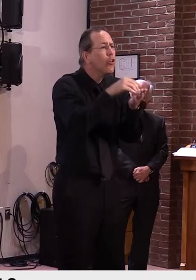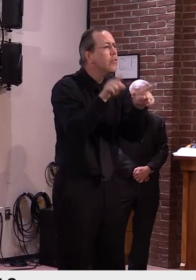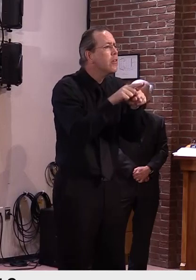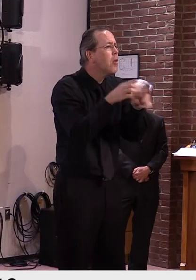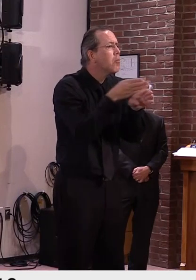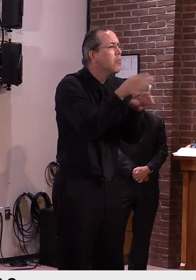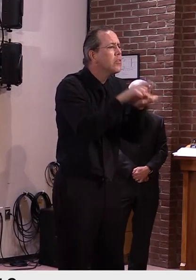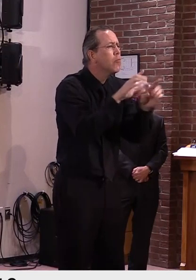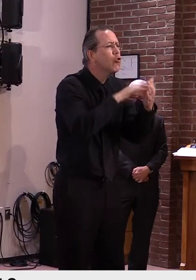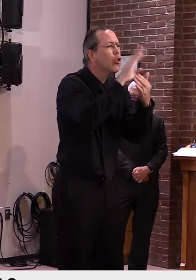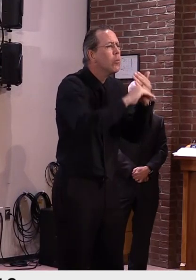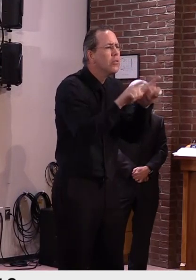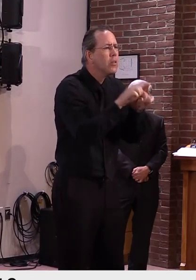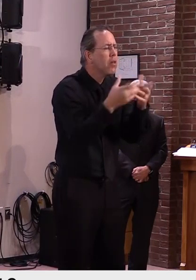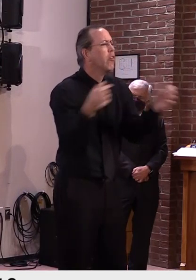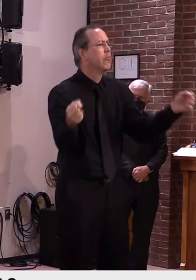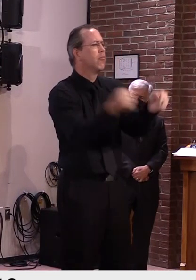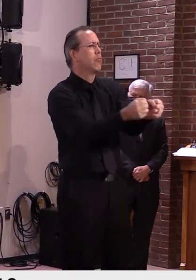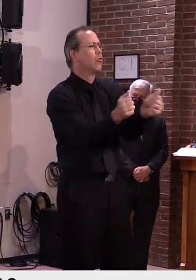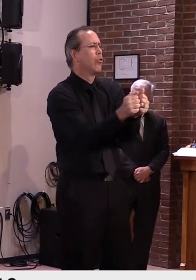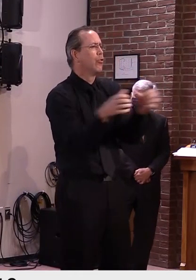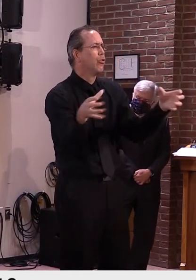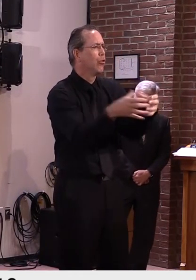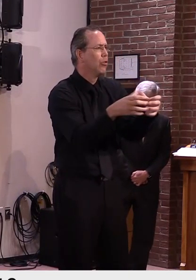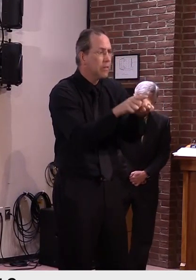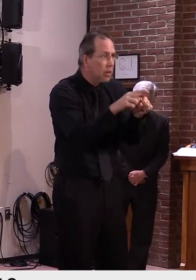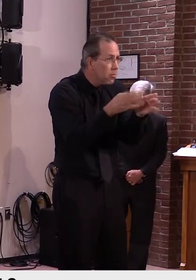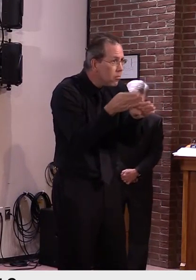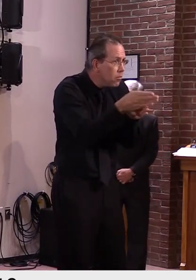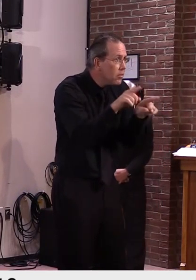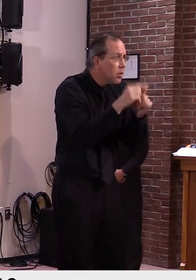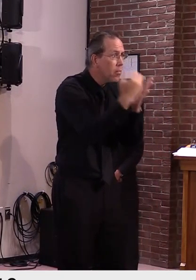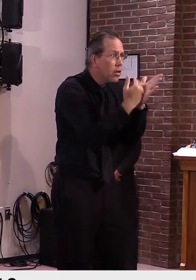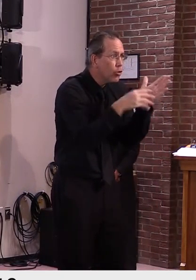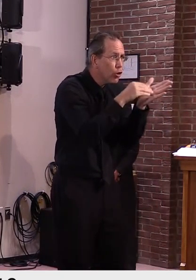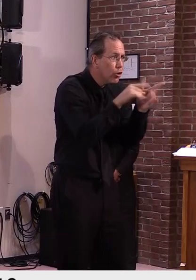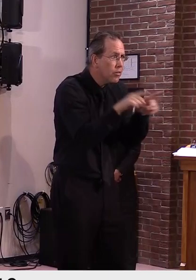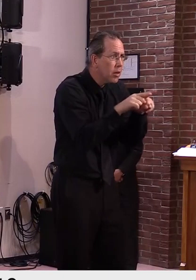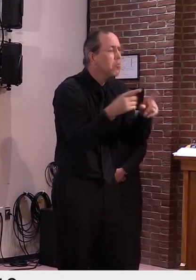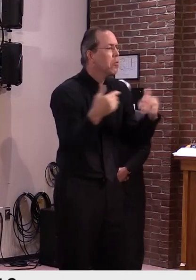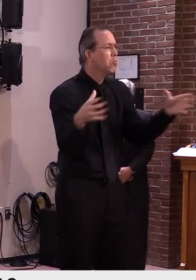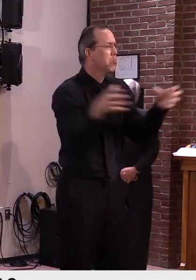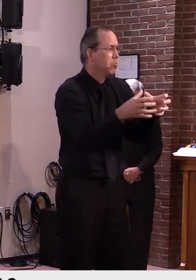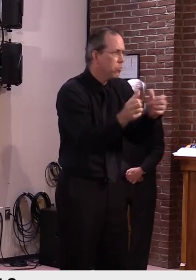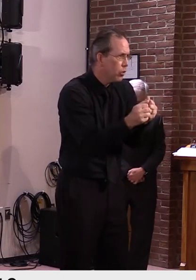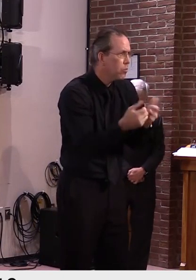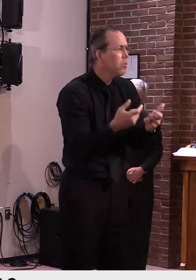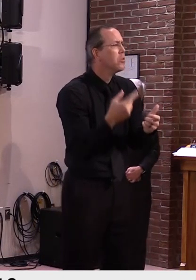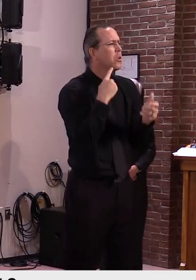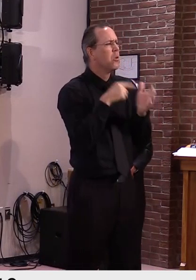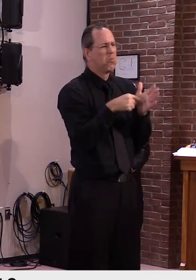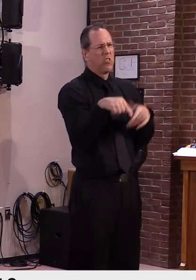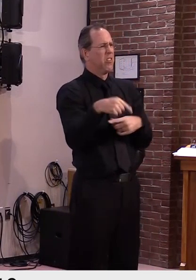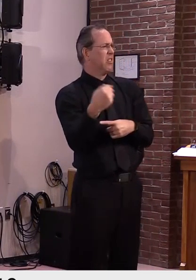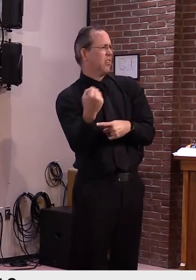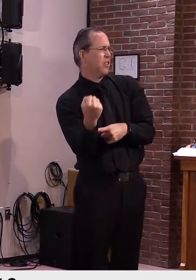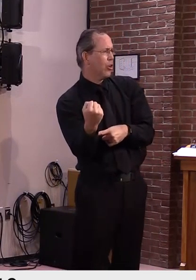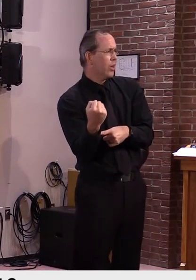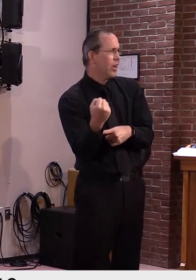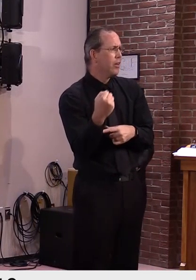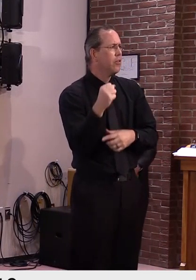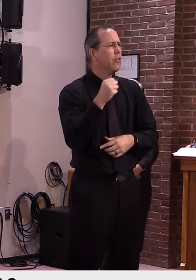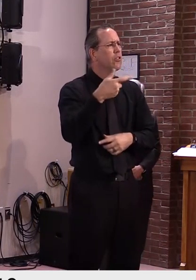In summary, we'll be placing all schools on step three effective this Saturday, September 26th. The change in step level does